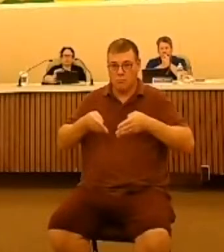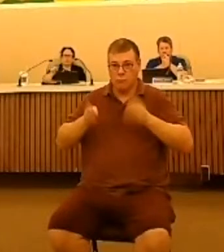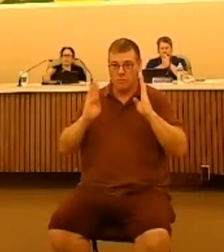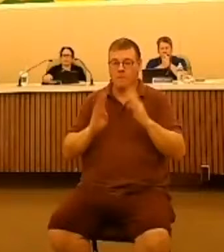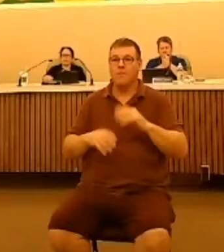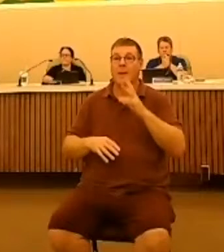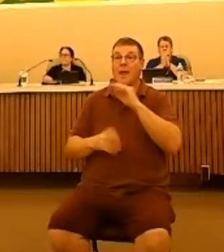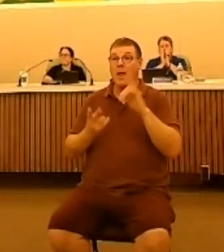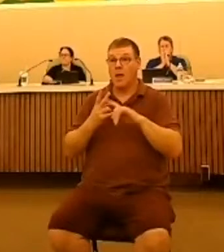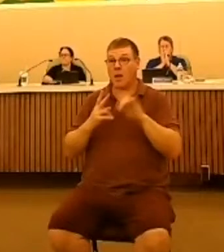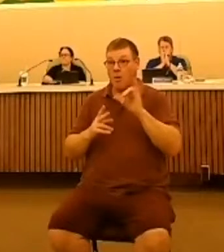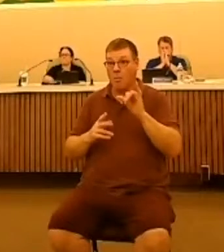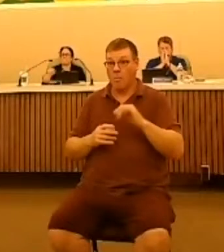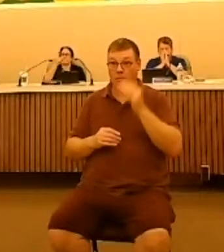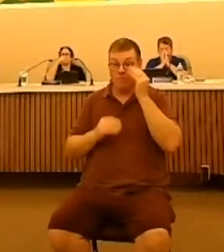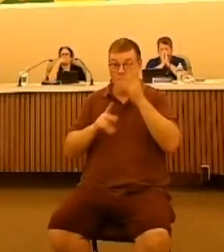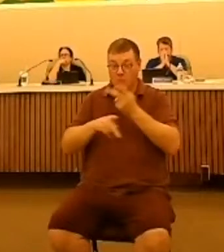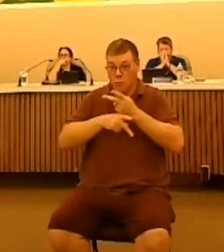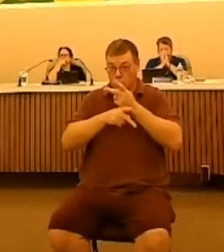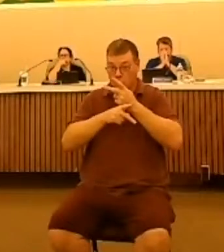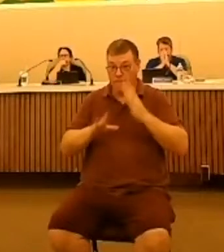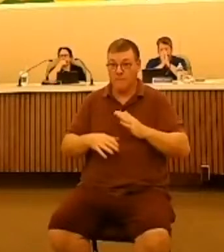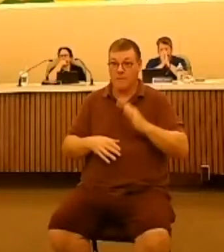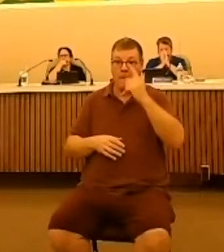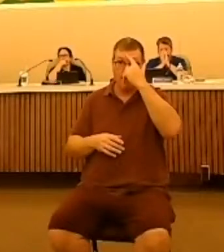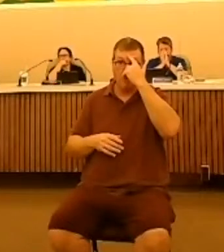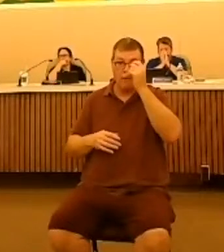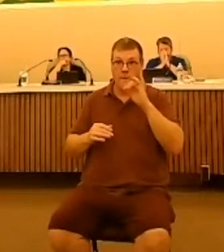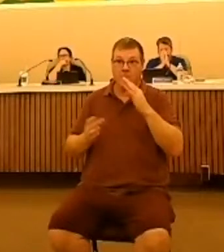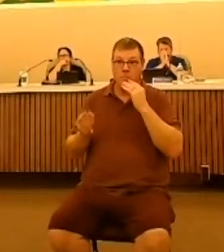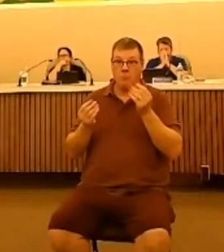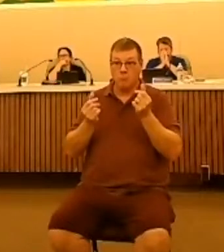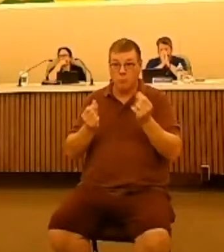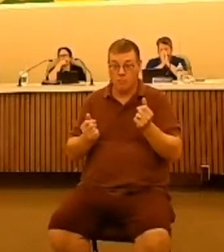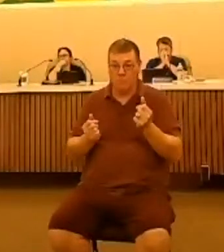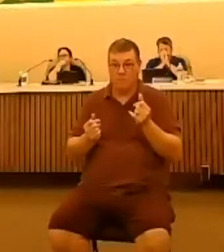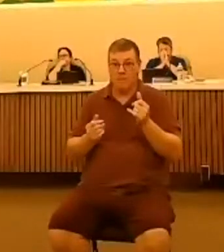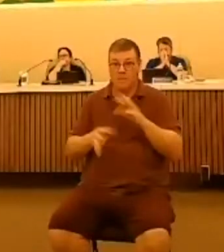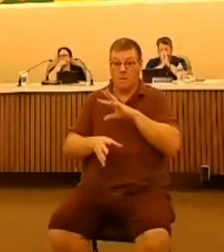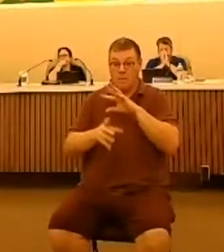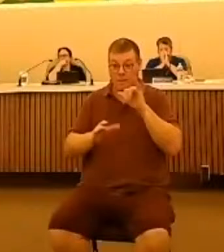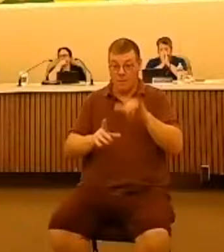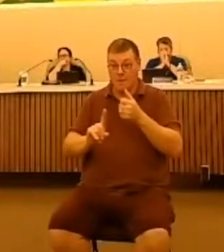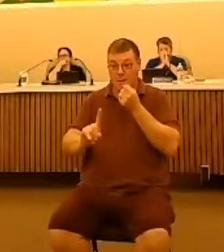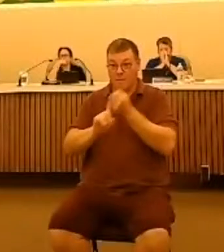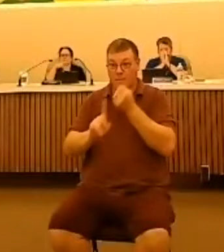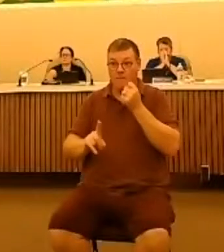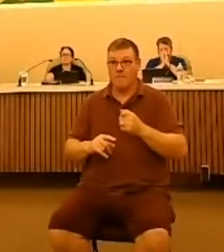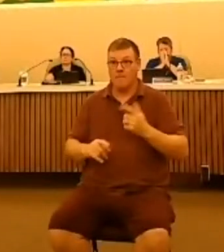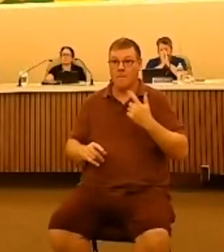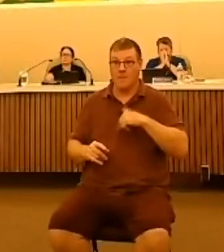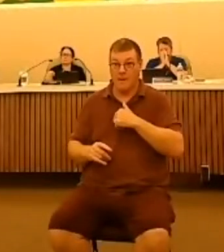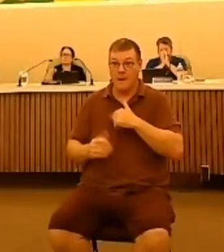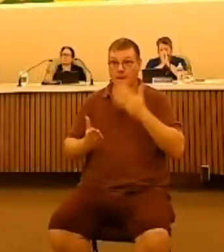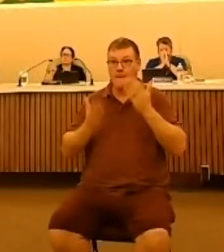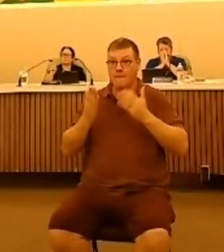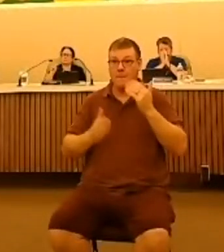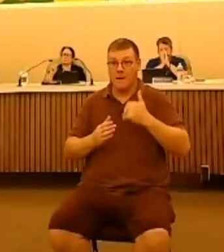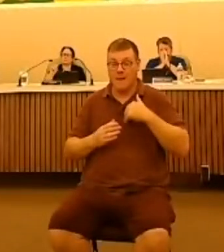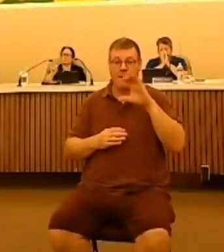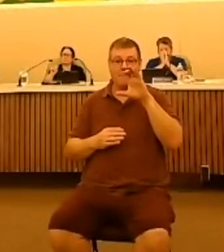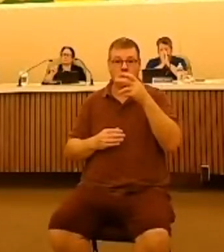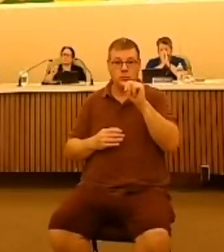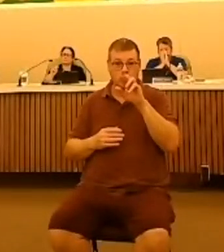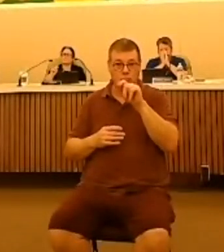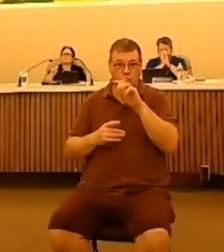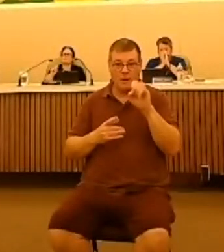I would also say, Mr. Supervisor, due to the amount of properties that would impact, that we may even have like a charrette or